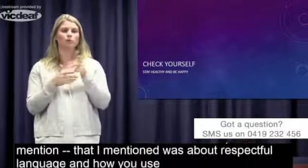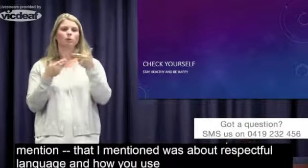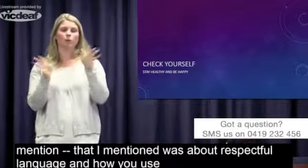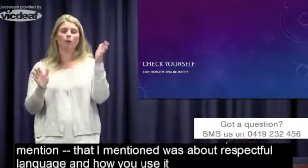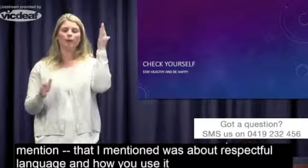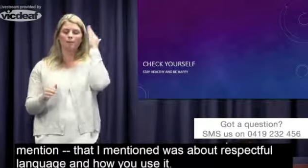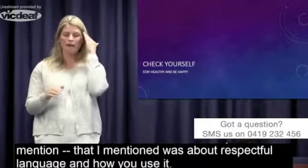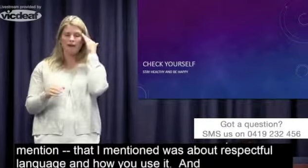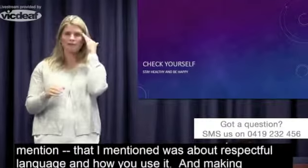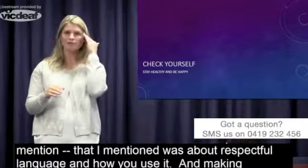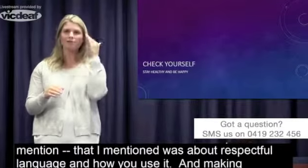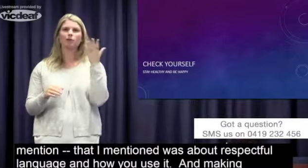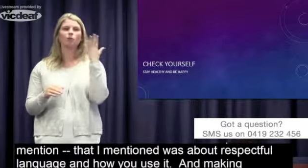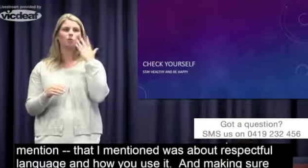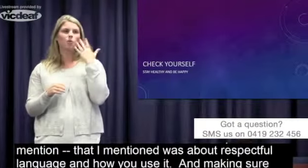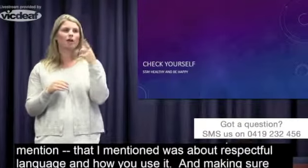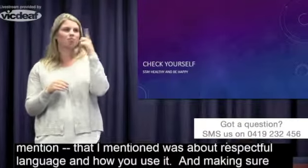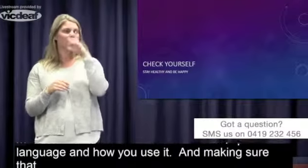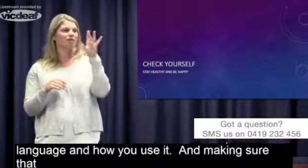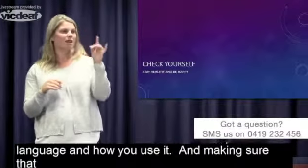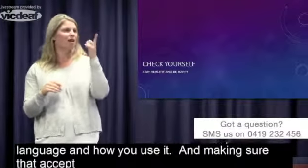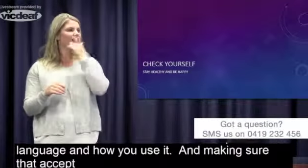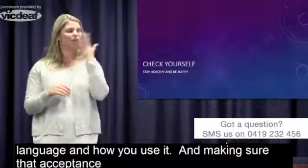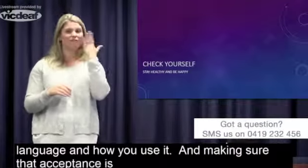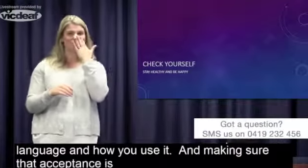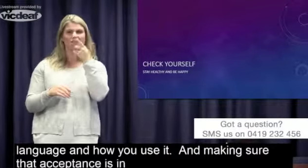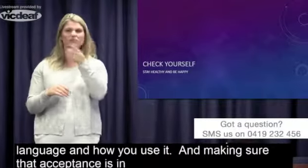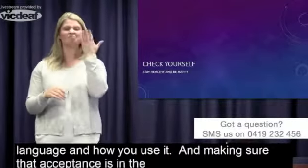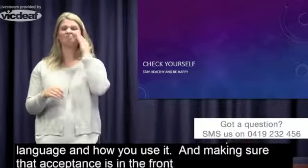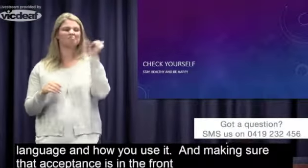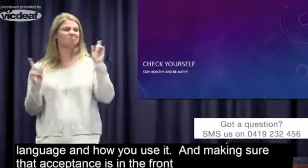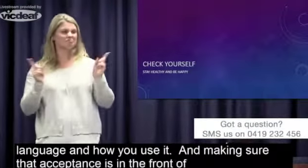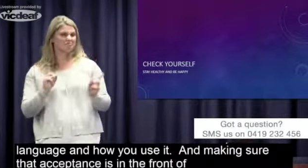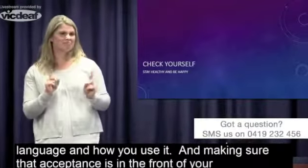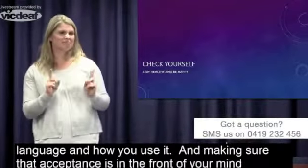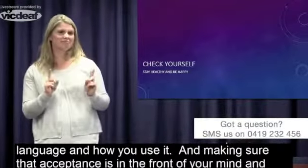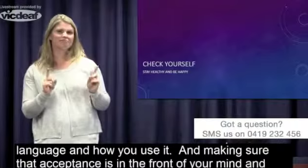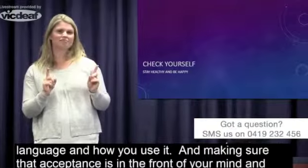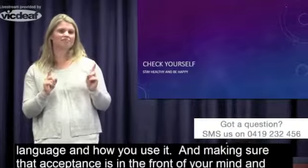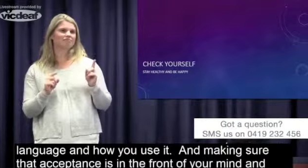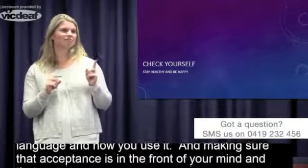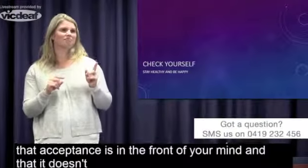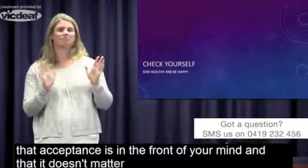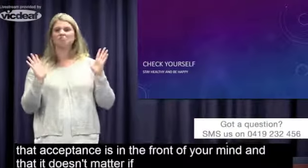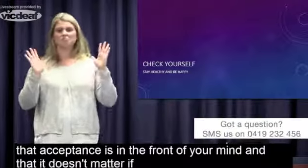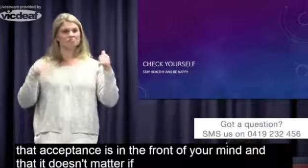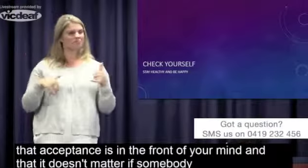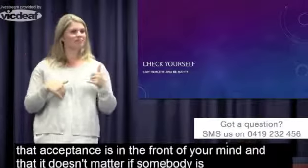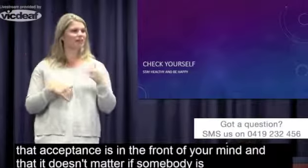sure that acceptance is in the front of your mind, and that it doesn't matter if somebody's gay, bisexual, lesbian, it